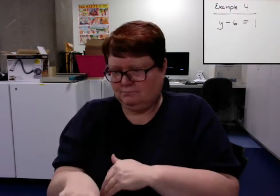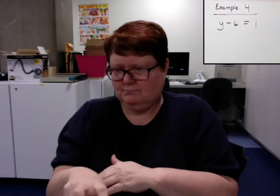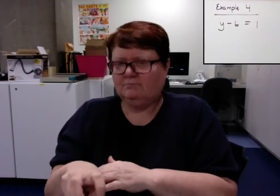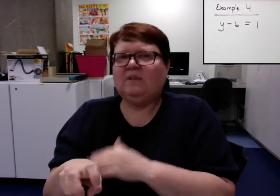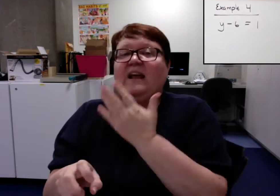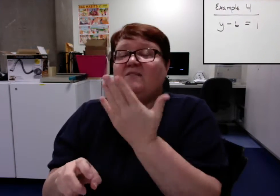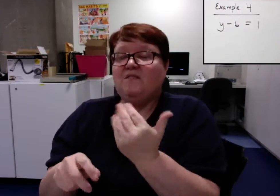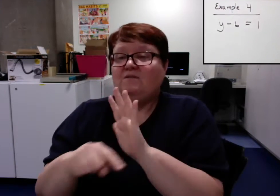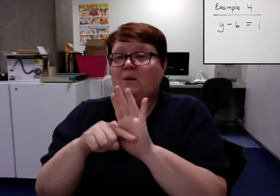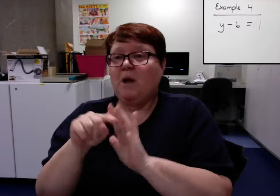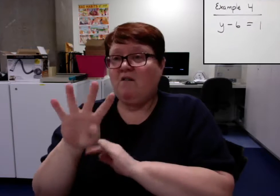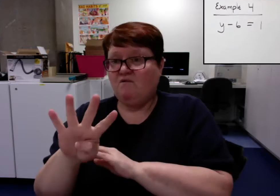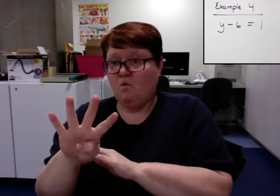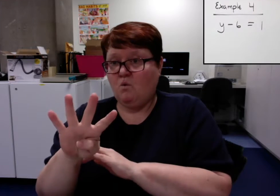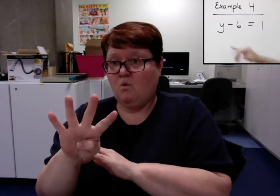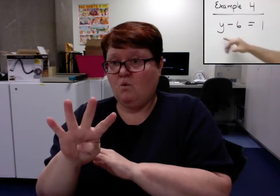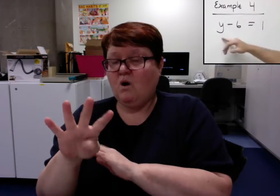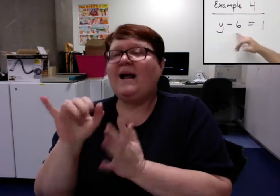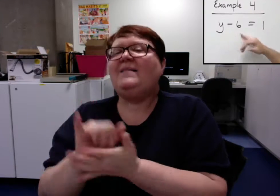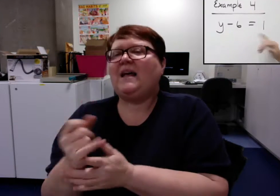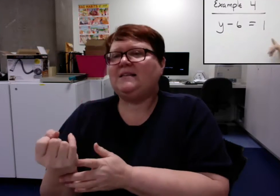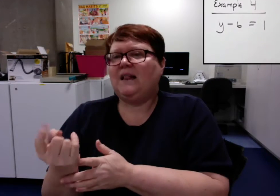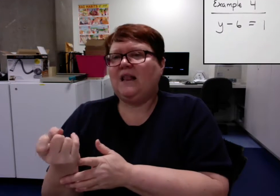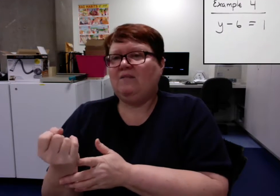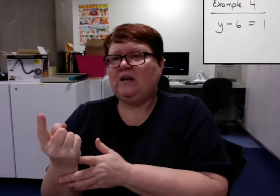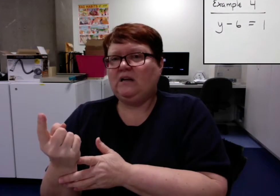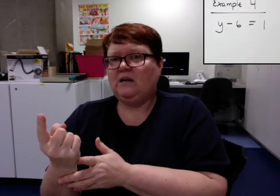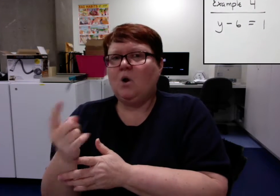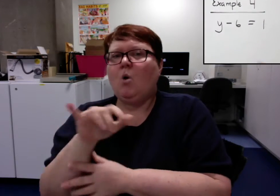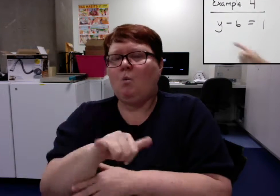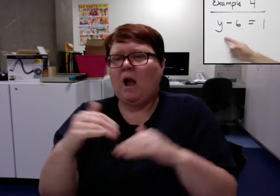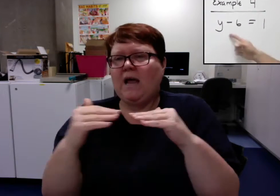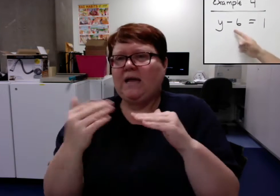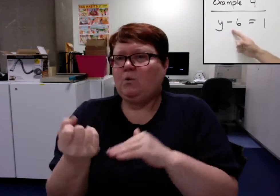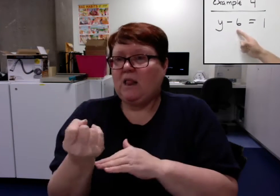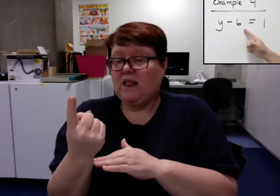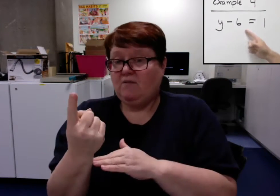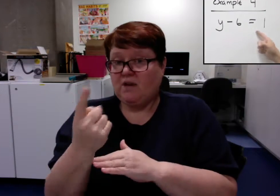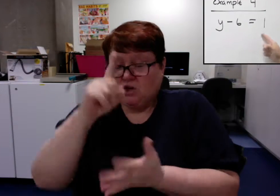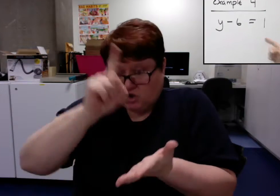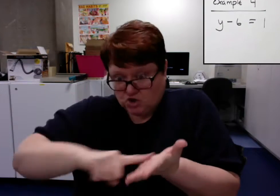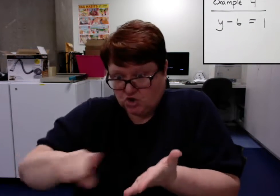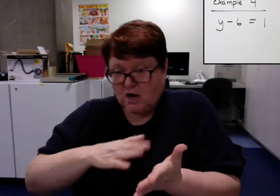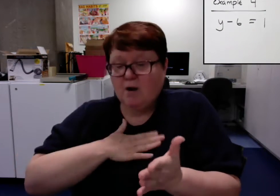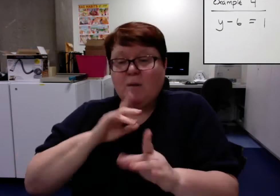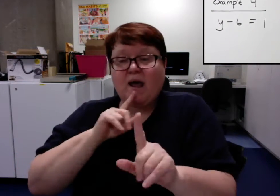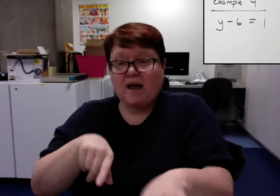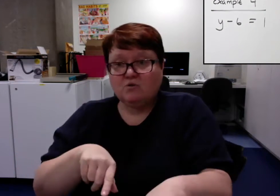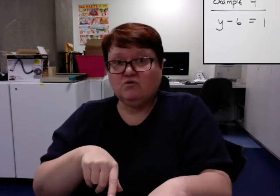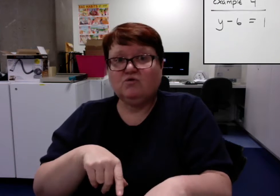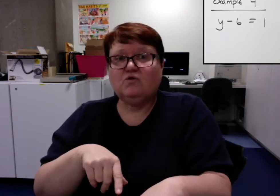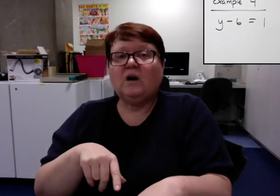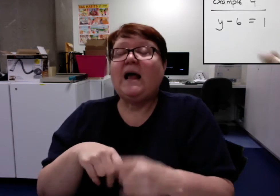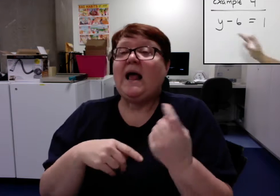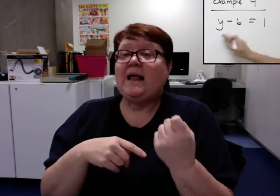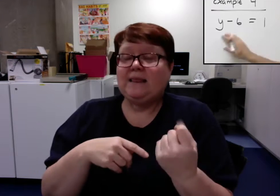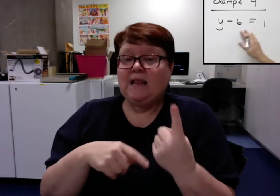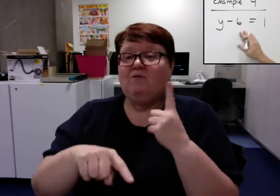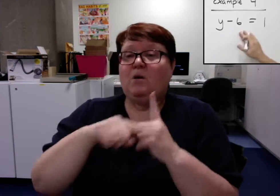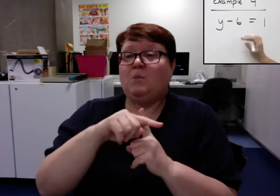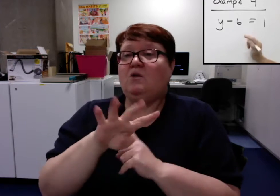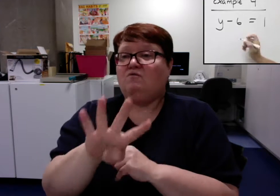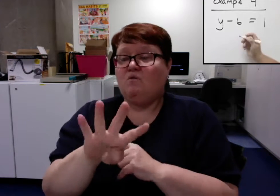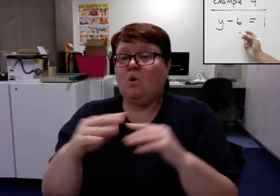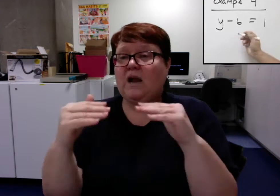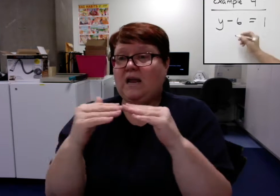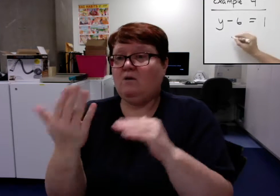final example, example number 4, another subtraction problem. Y subtract 6 equals 1. To undo